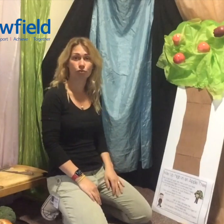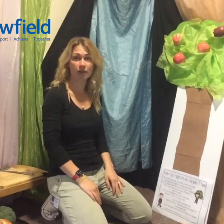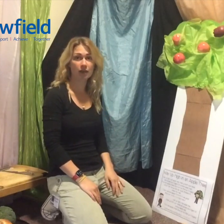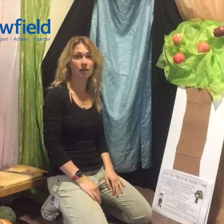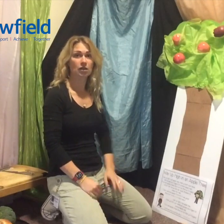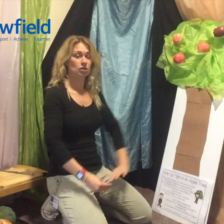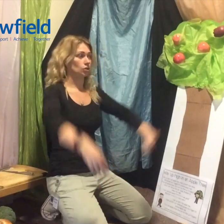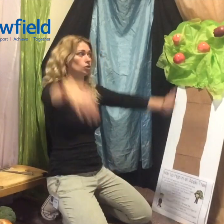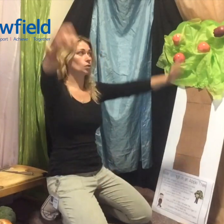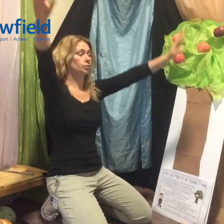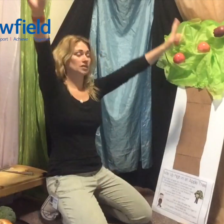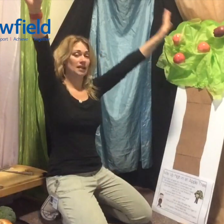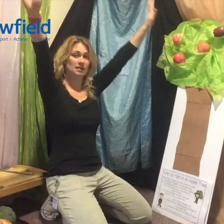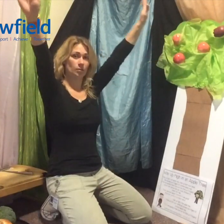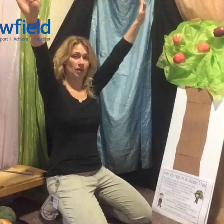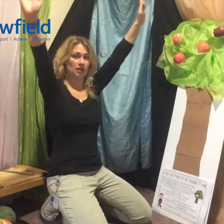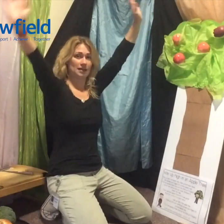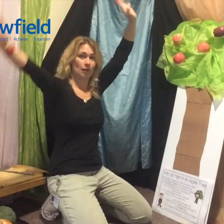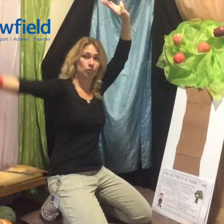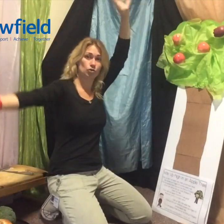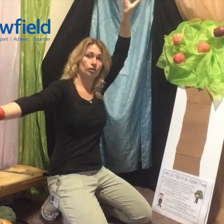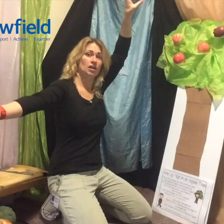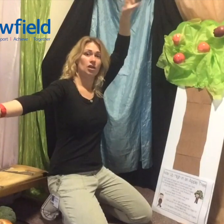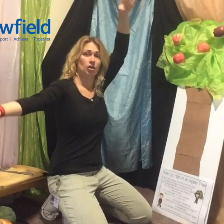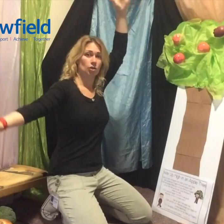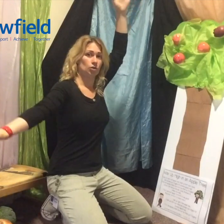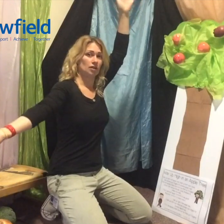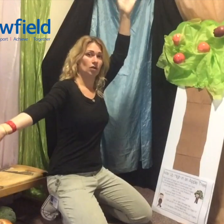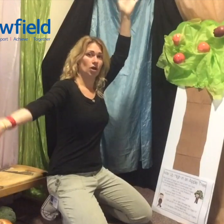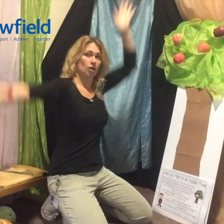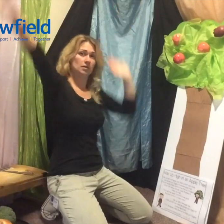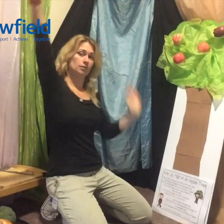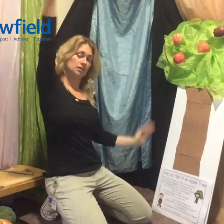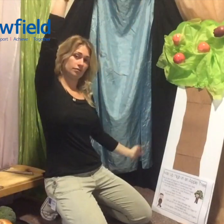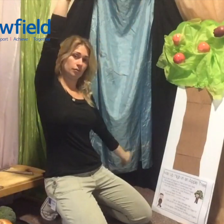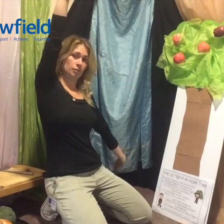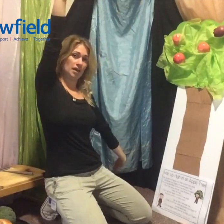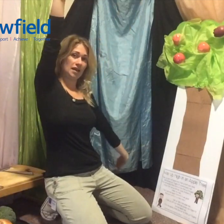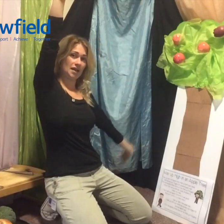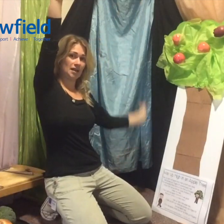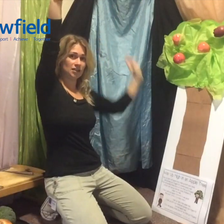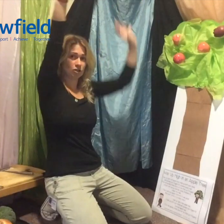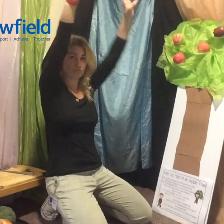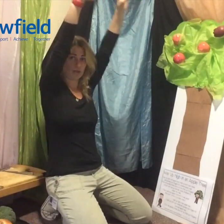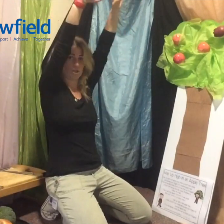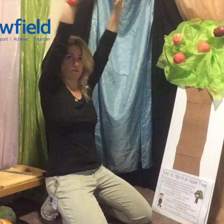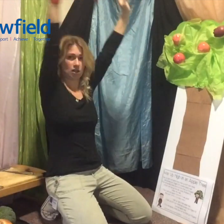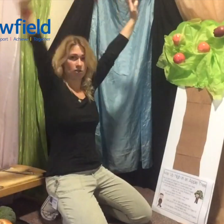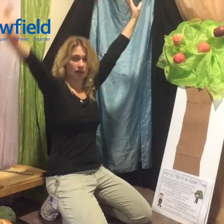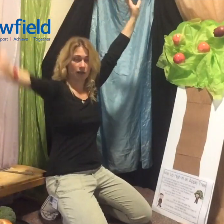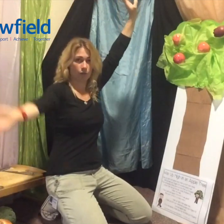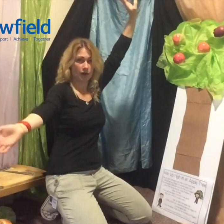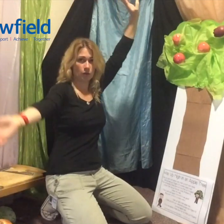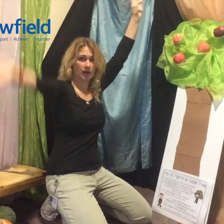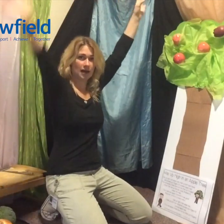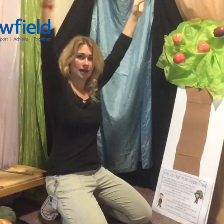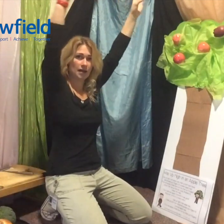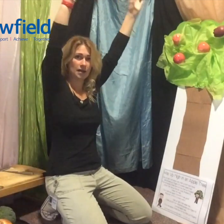tree. So you could pretend to be this apple tree. You could have your arms out in different ways, stretching, okay, way up high in an